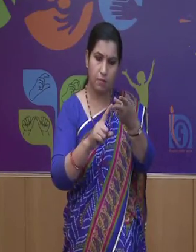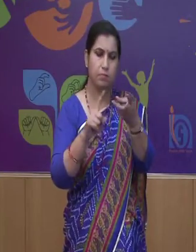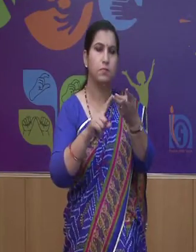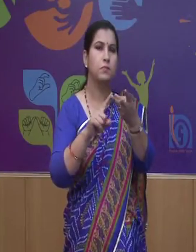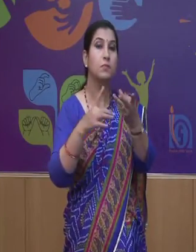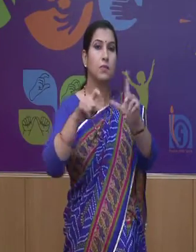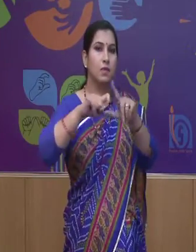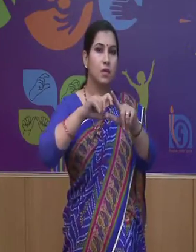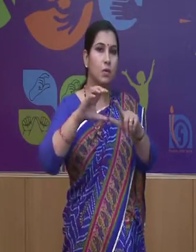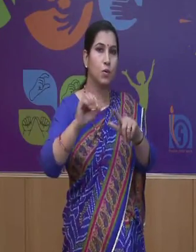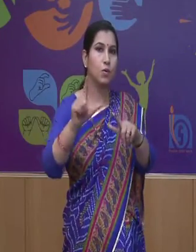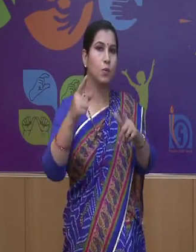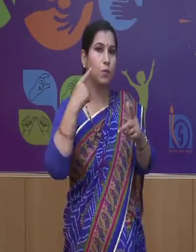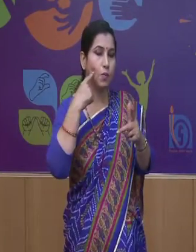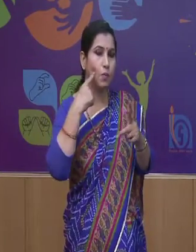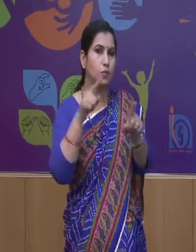and Kolis.